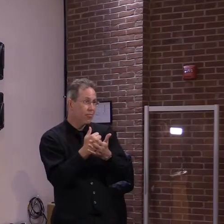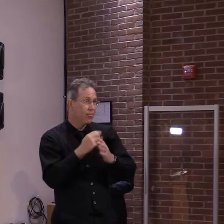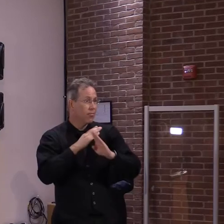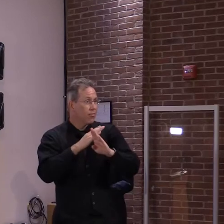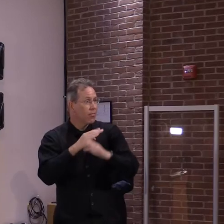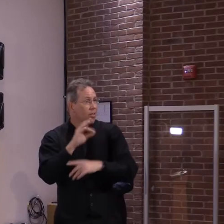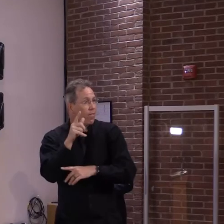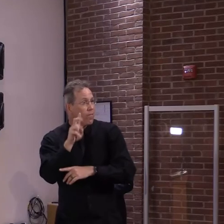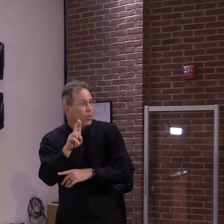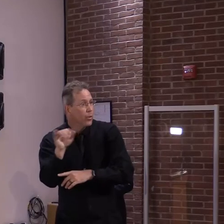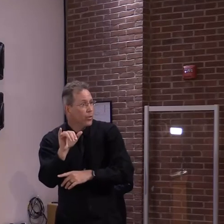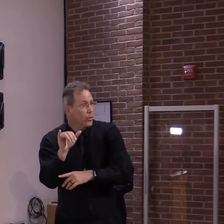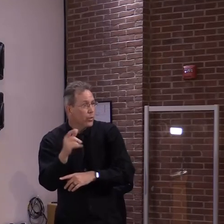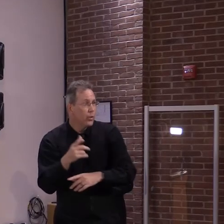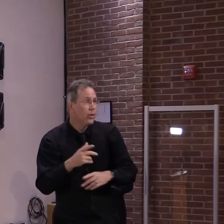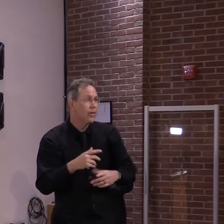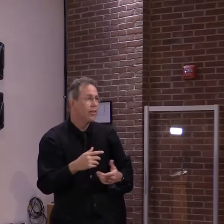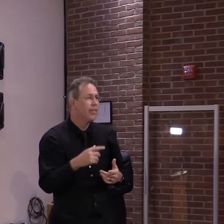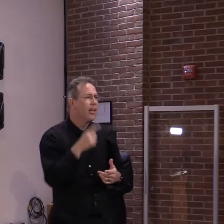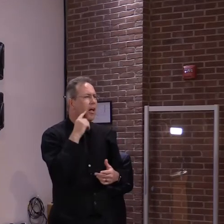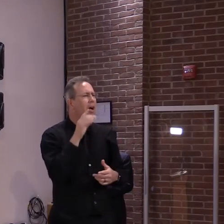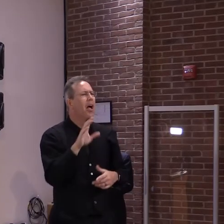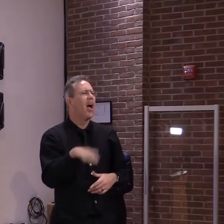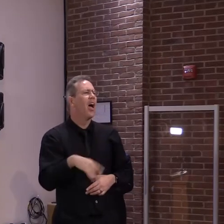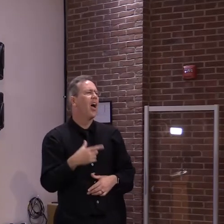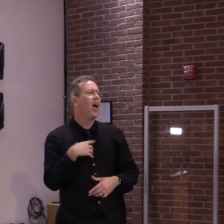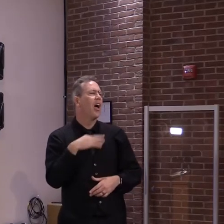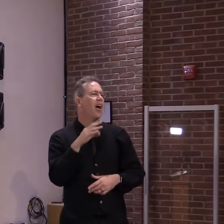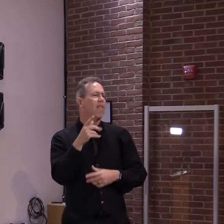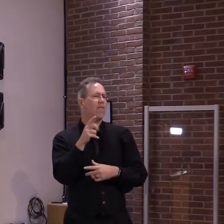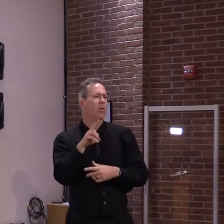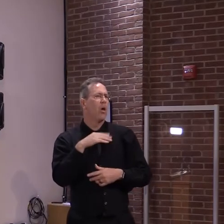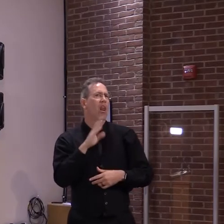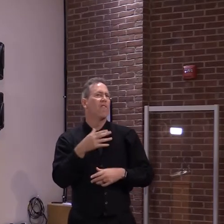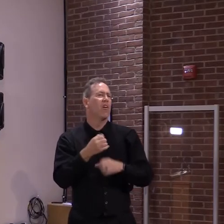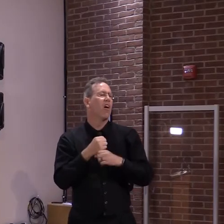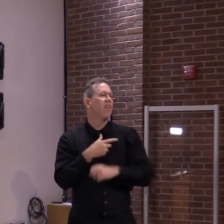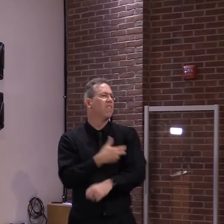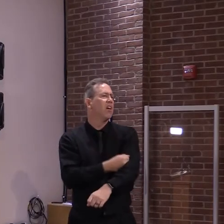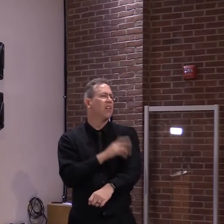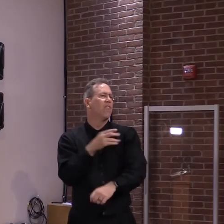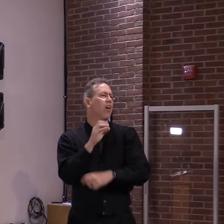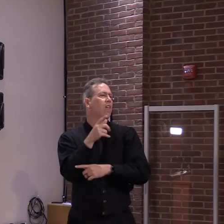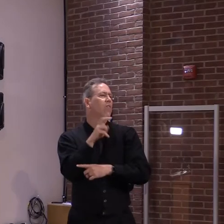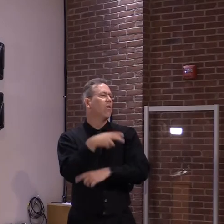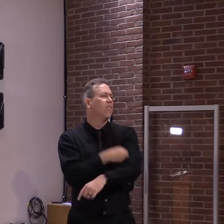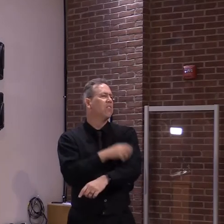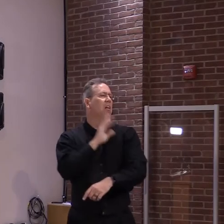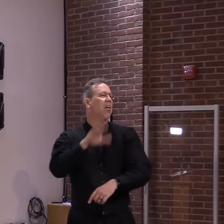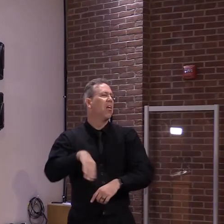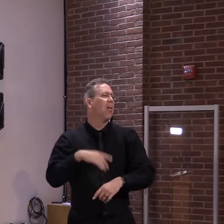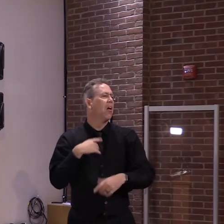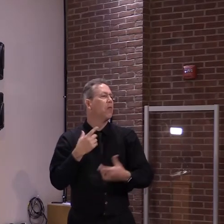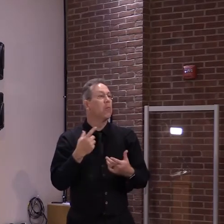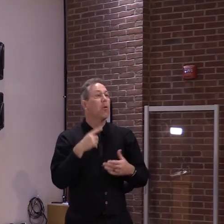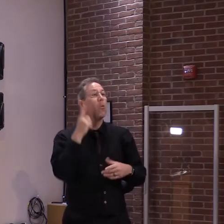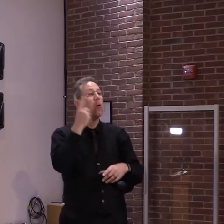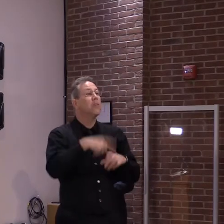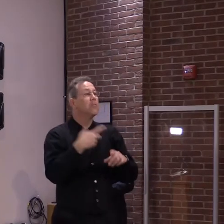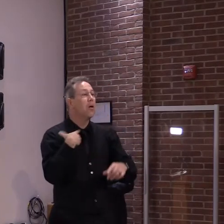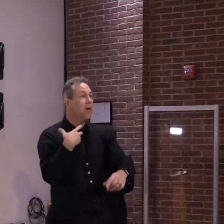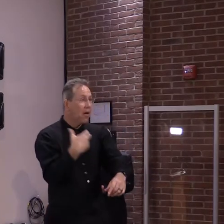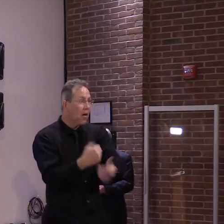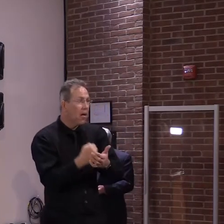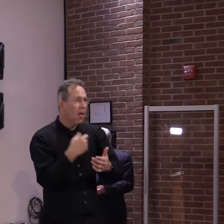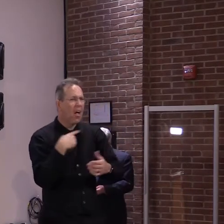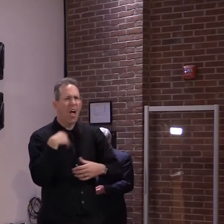to prevent getting the flu, period. And when they have one time that they get the flu, they're like, well, the flu vaccine's worthless.